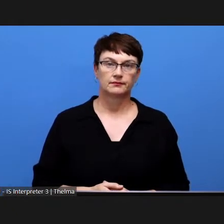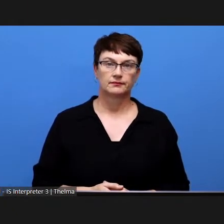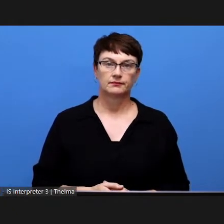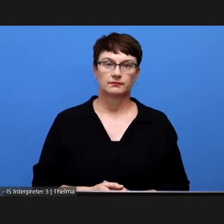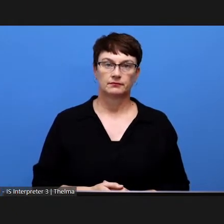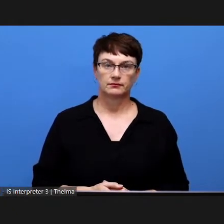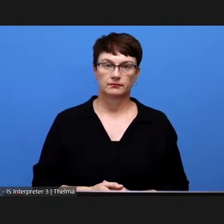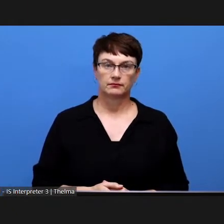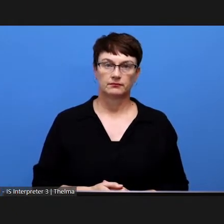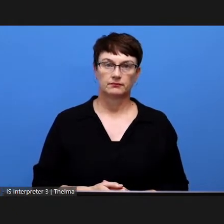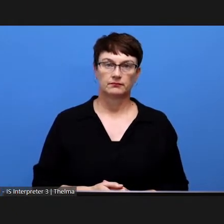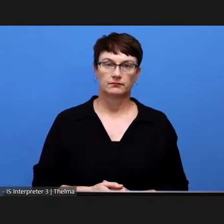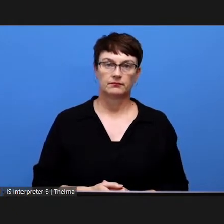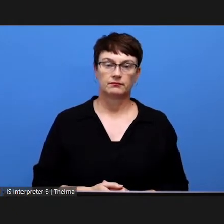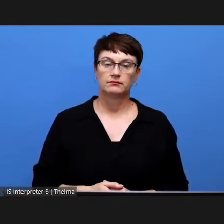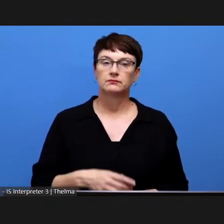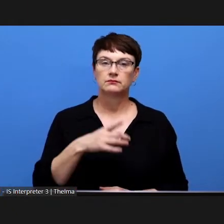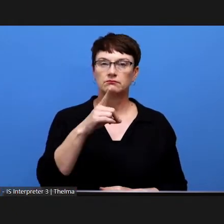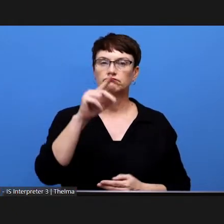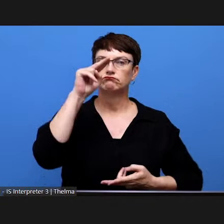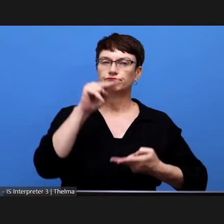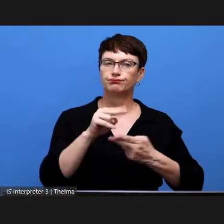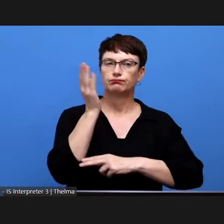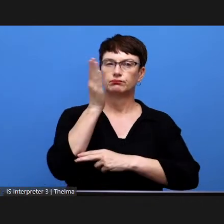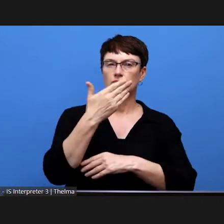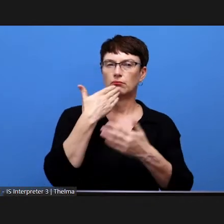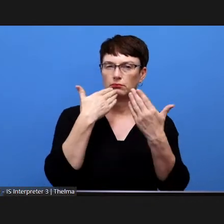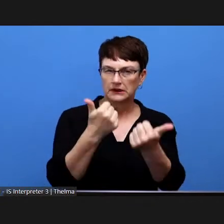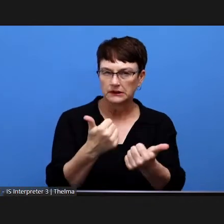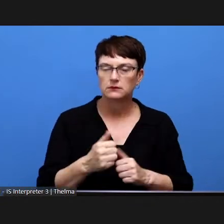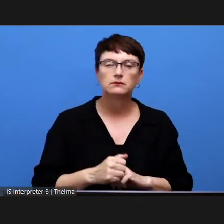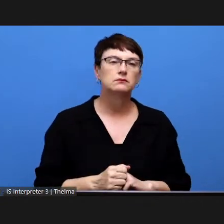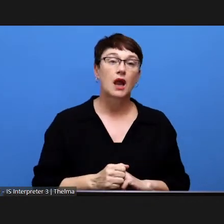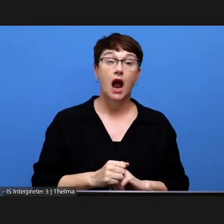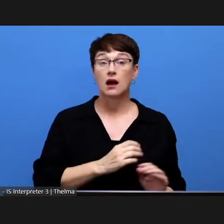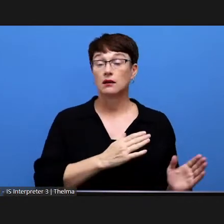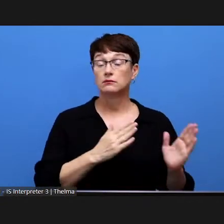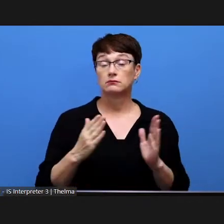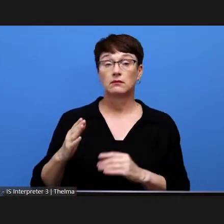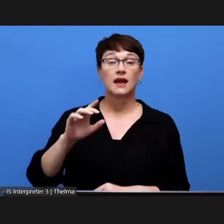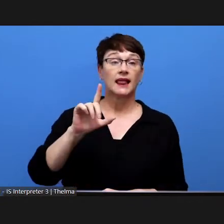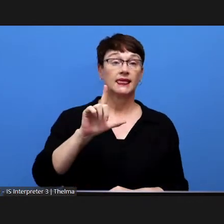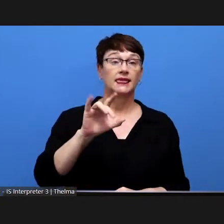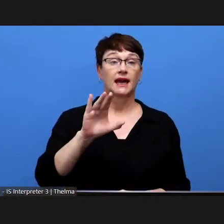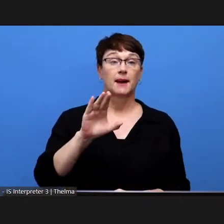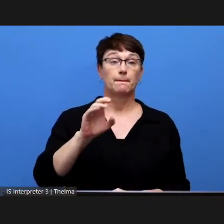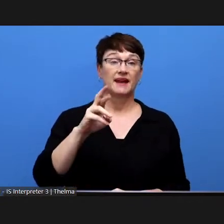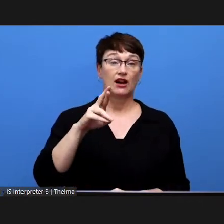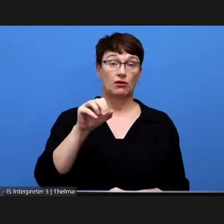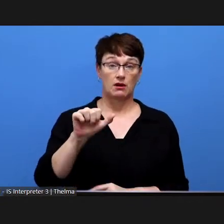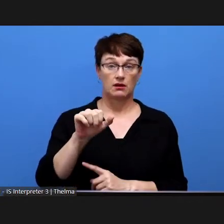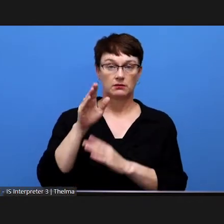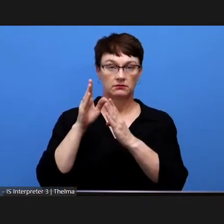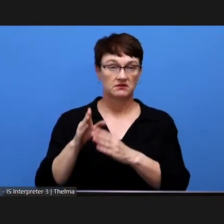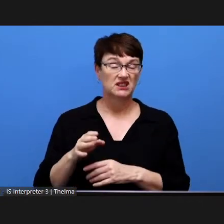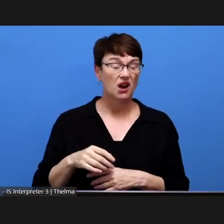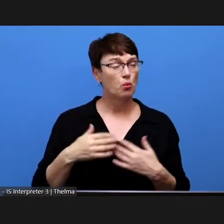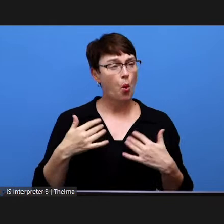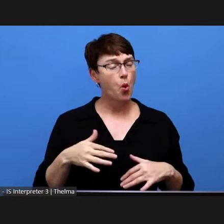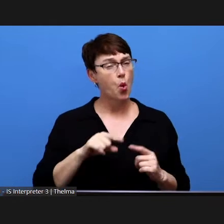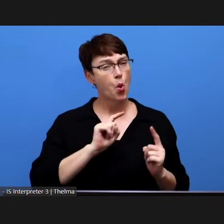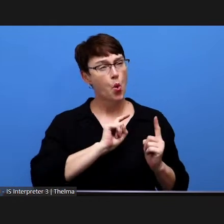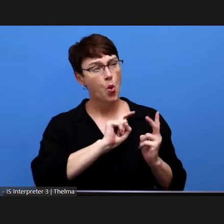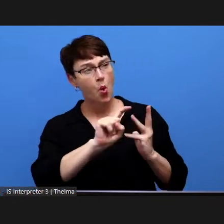I think the speakers made very key points that will help us actually